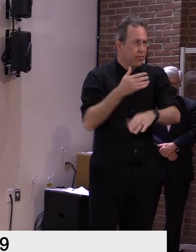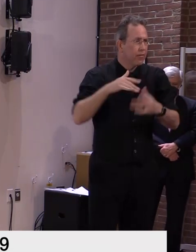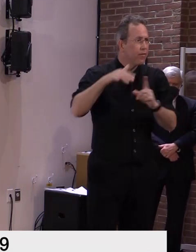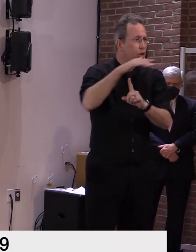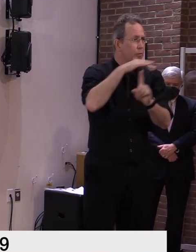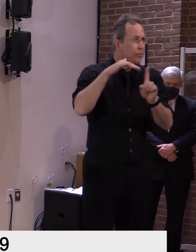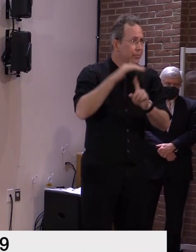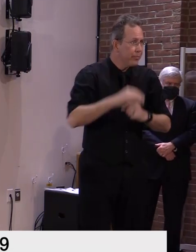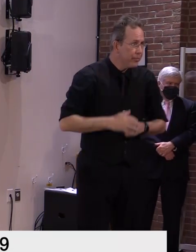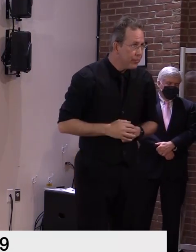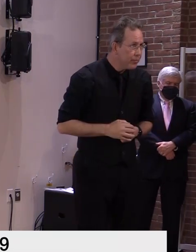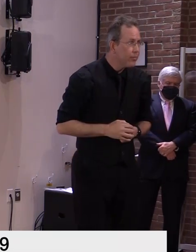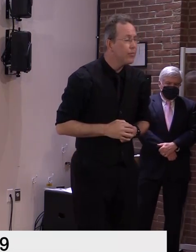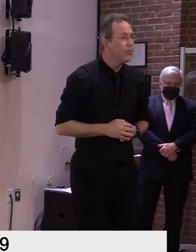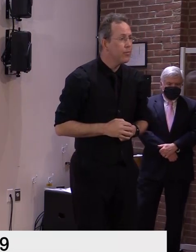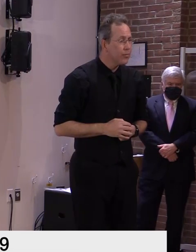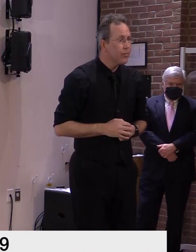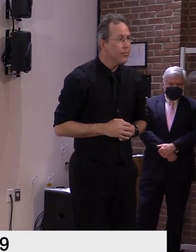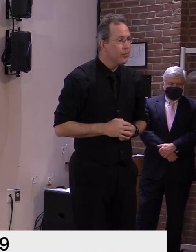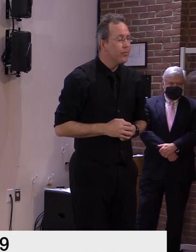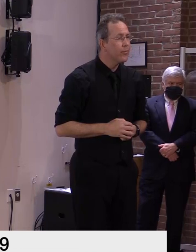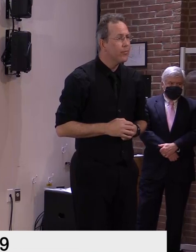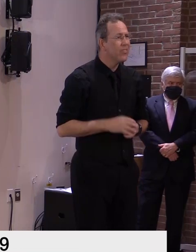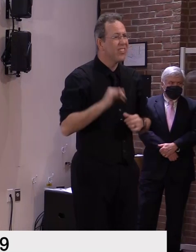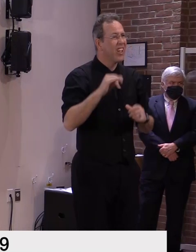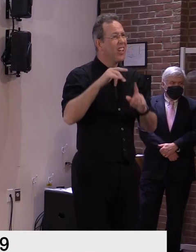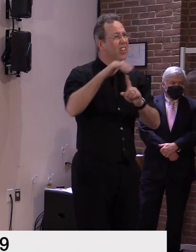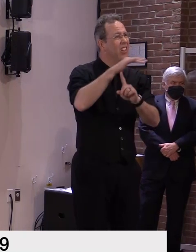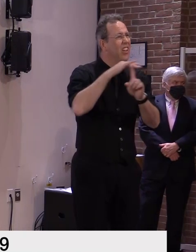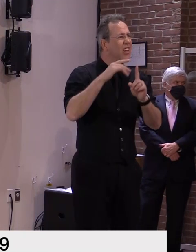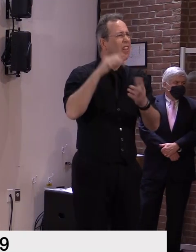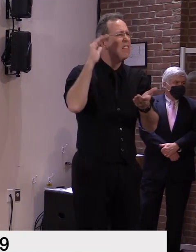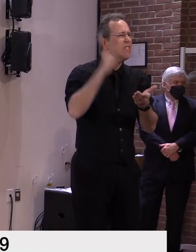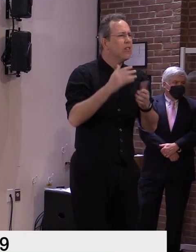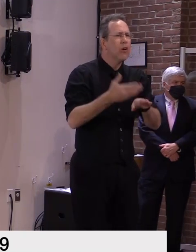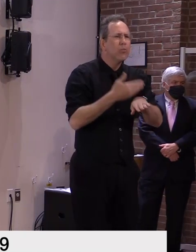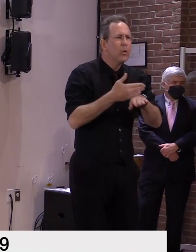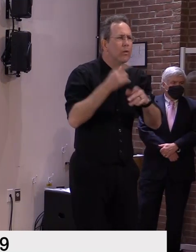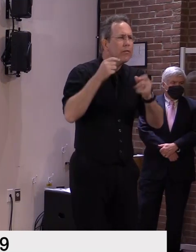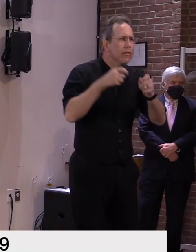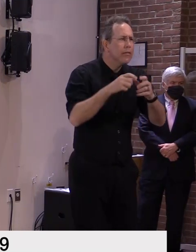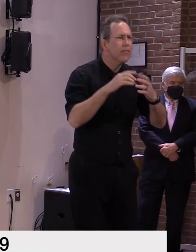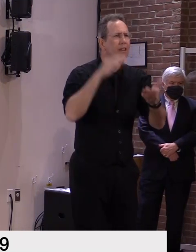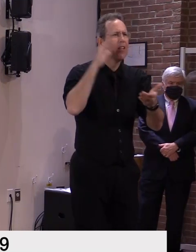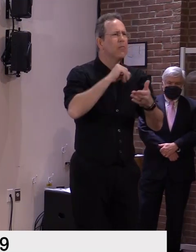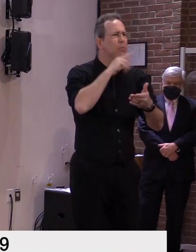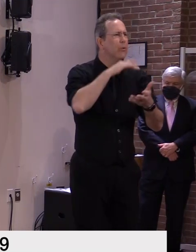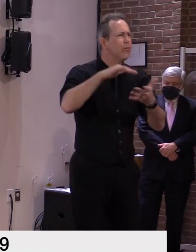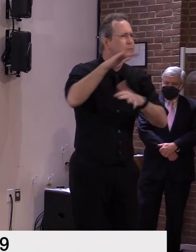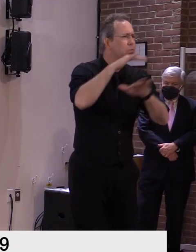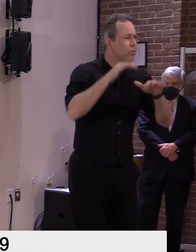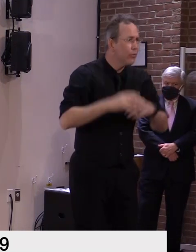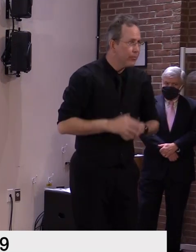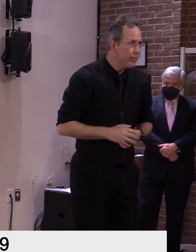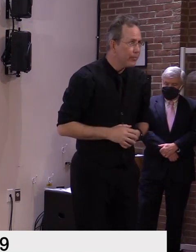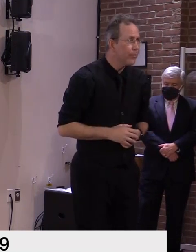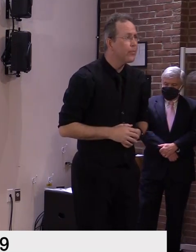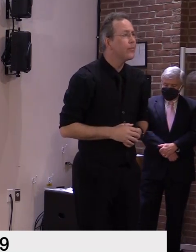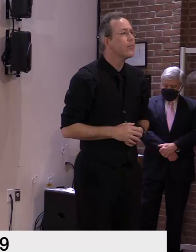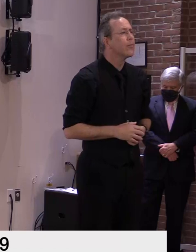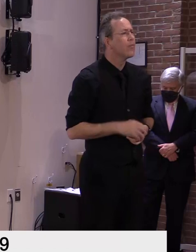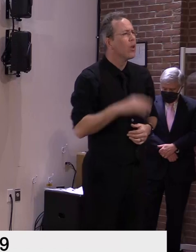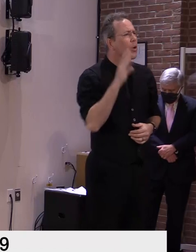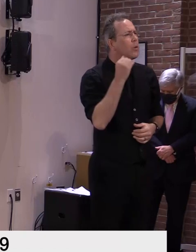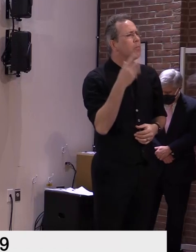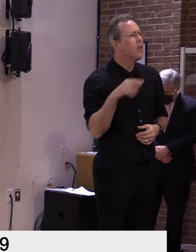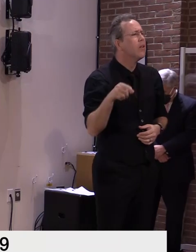greenhouse gas emissions and enhance resiliency. We also know that many communities struggle with